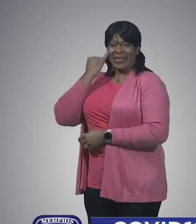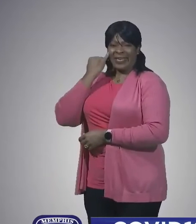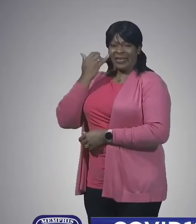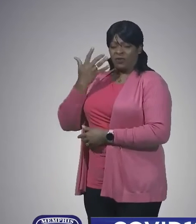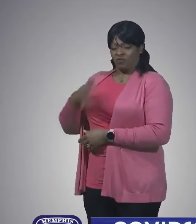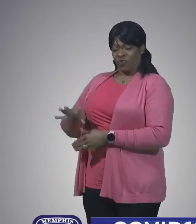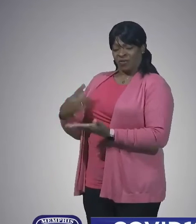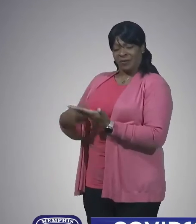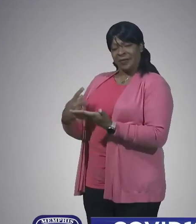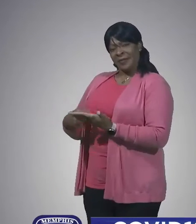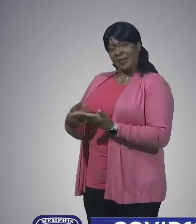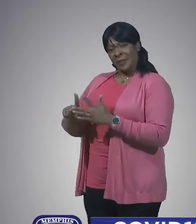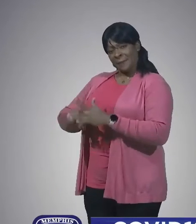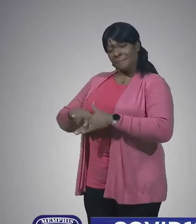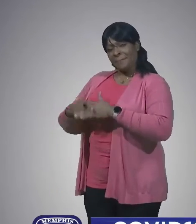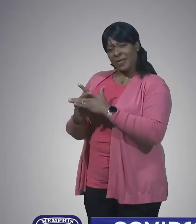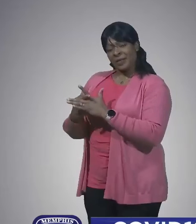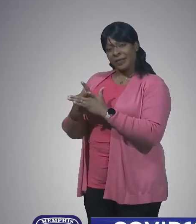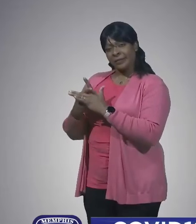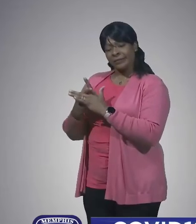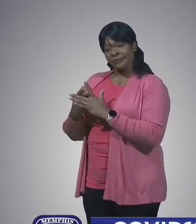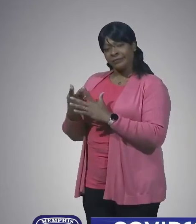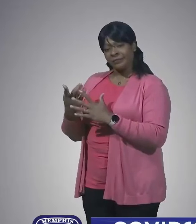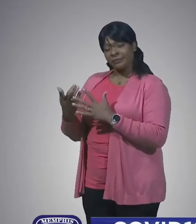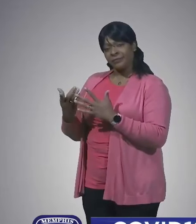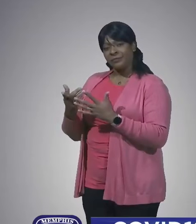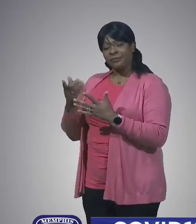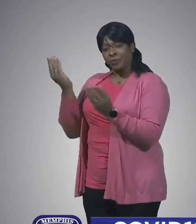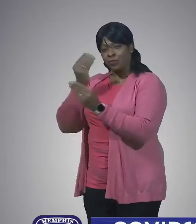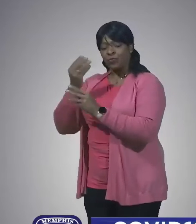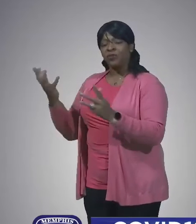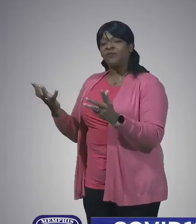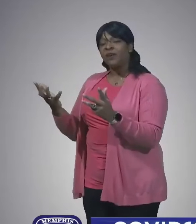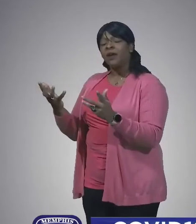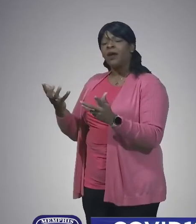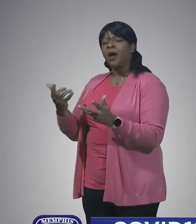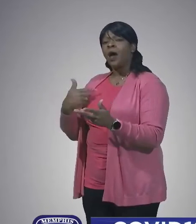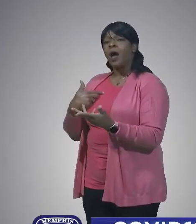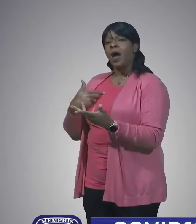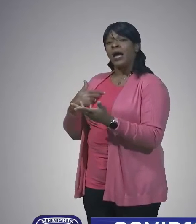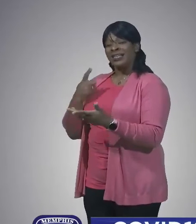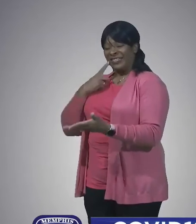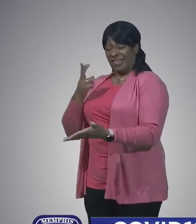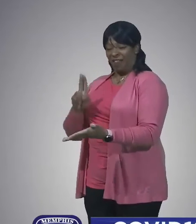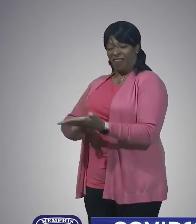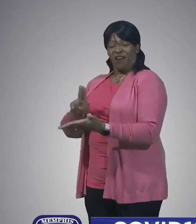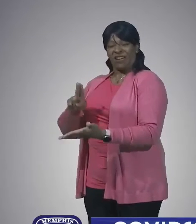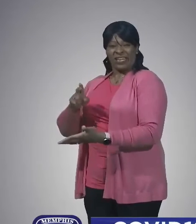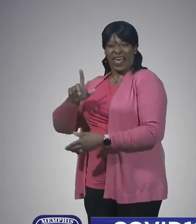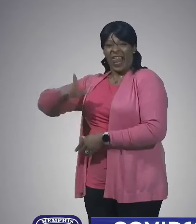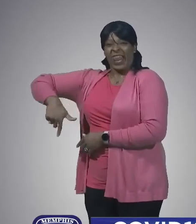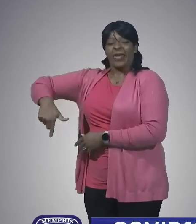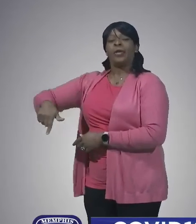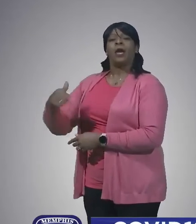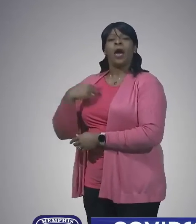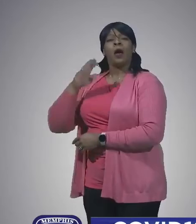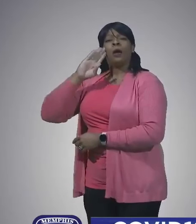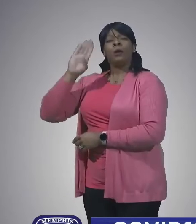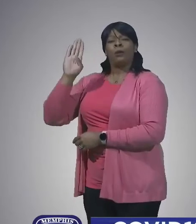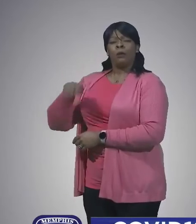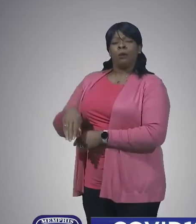touched on at the beginning of this briefing. I logged on just a couple minutes late, but I know that there have been